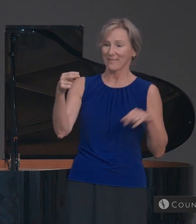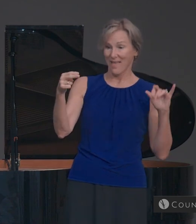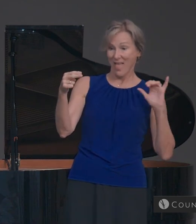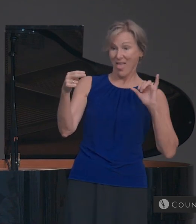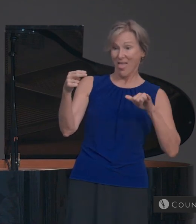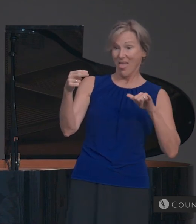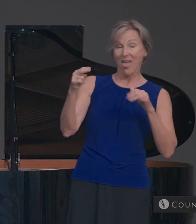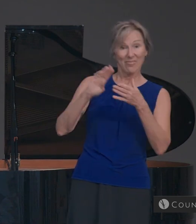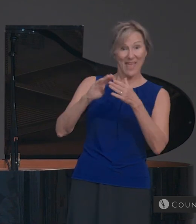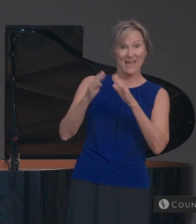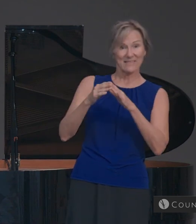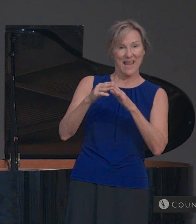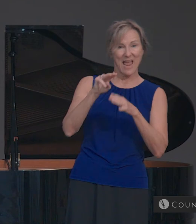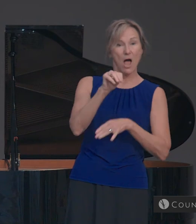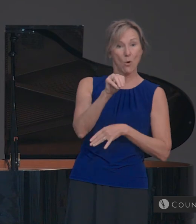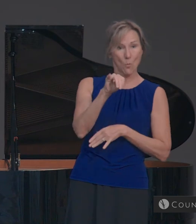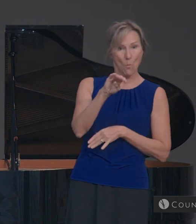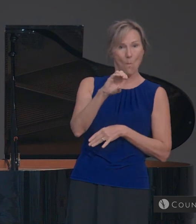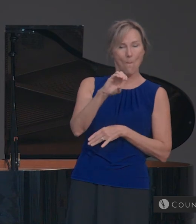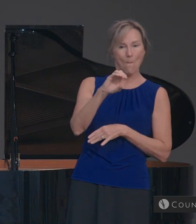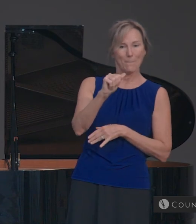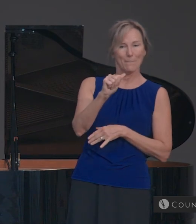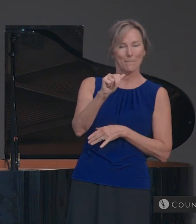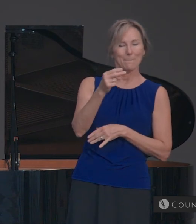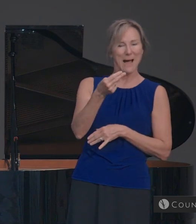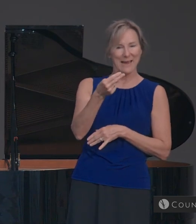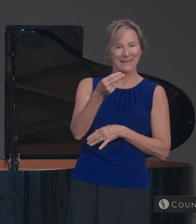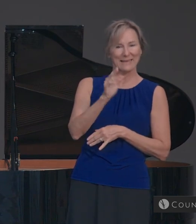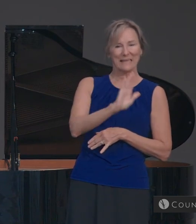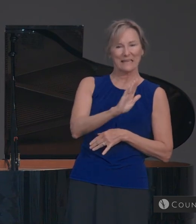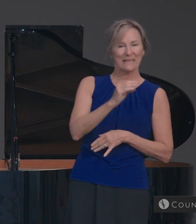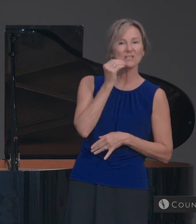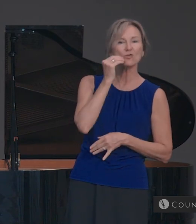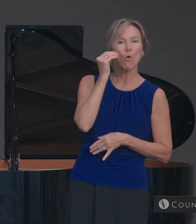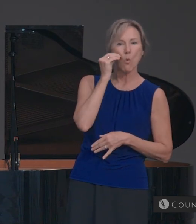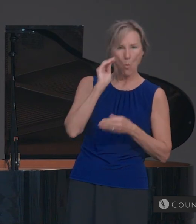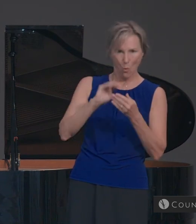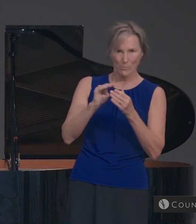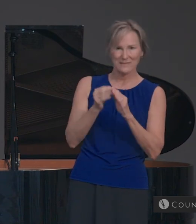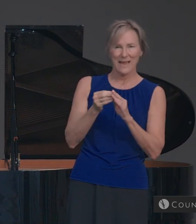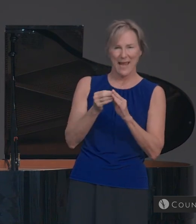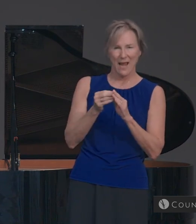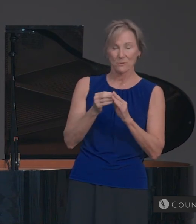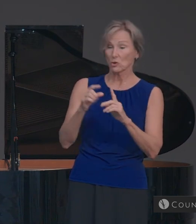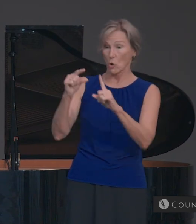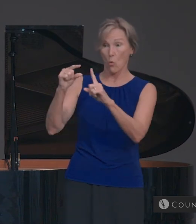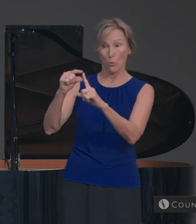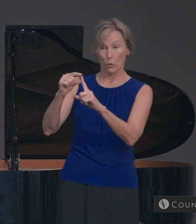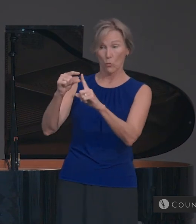And the name is closely related to the Hebrew word for dowry. So the idea here is,